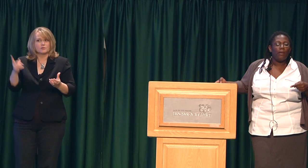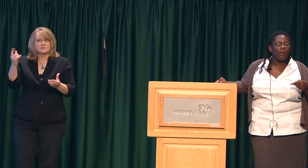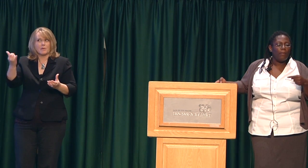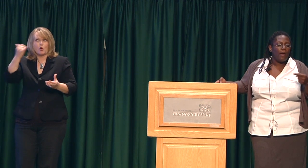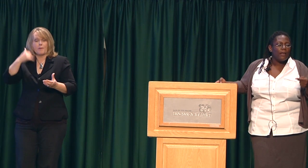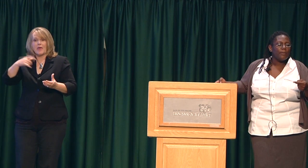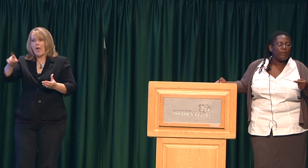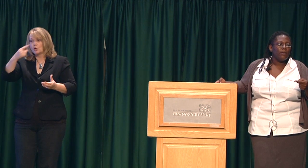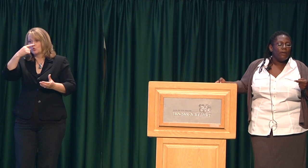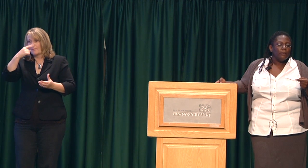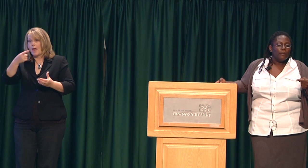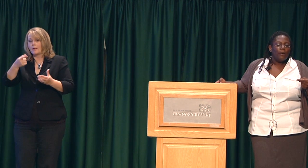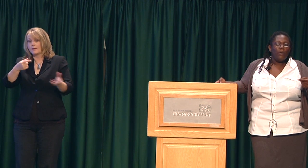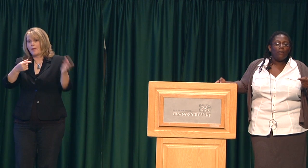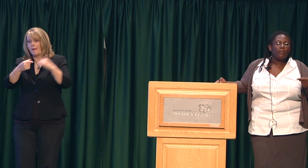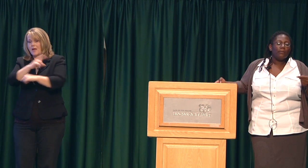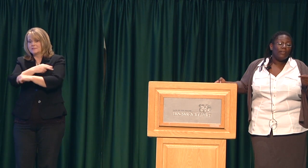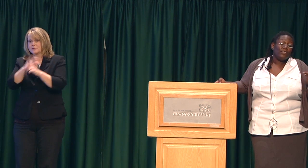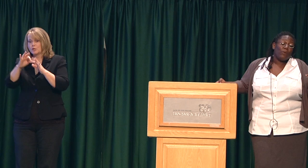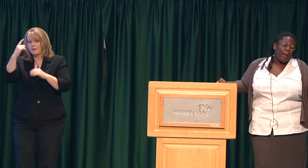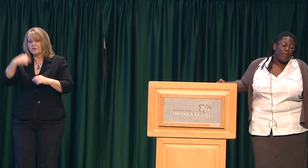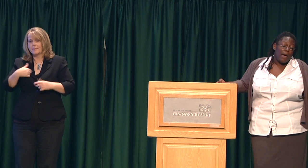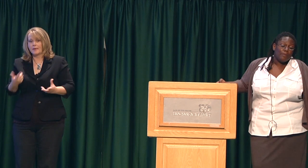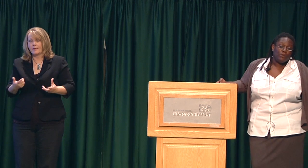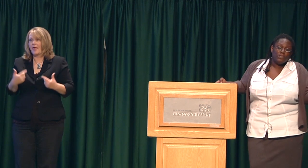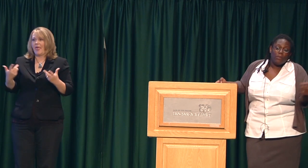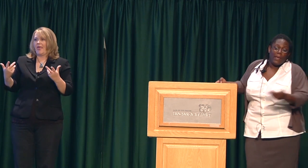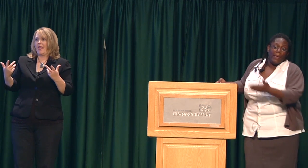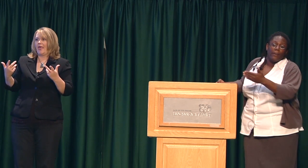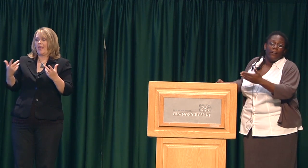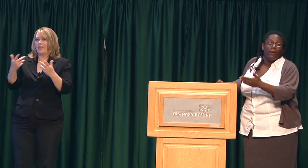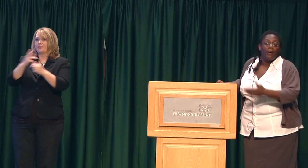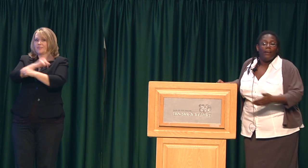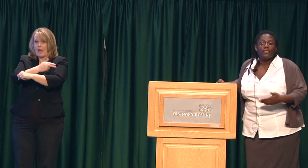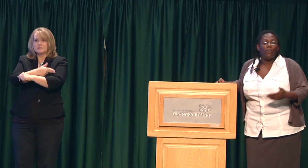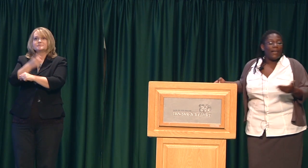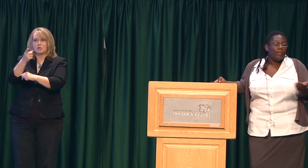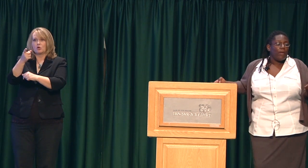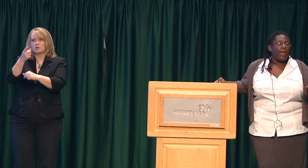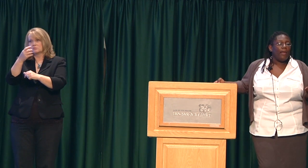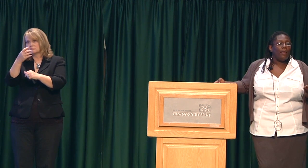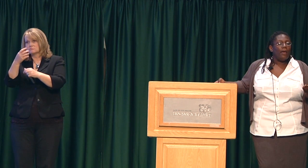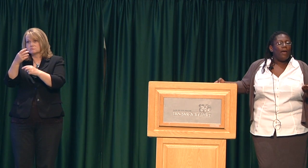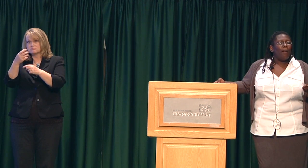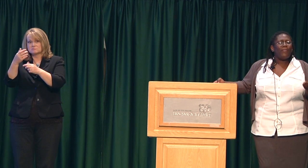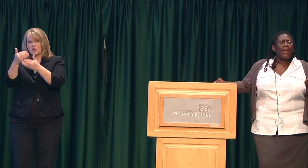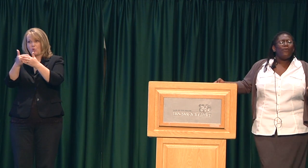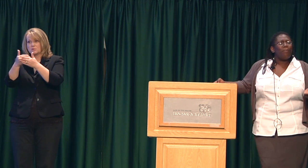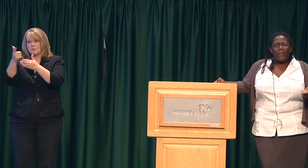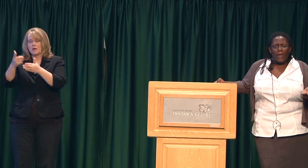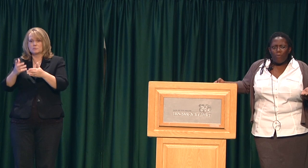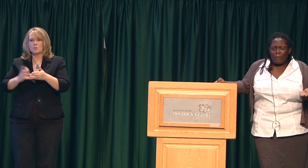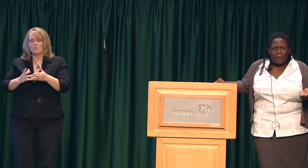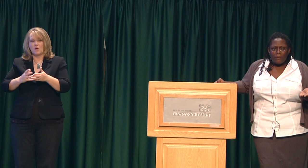interpret in a hospital. Well, it just so happened the hospital was on the way here. So I said, okay. But they